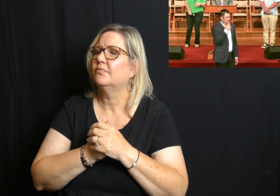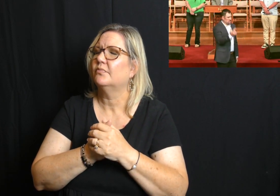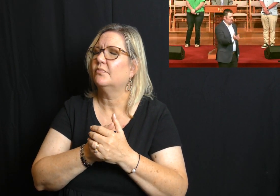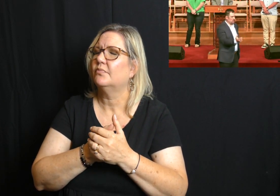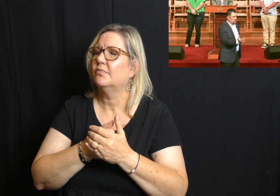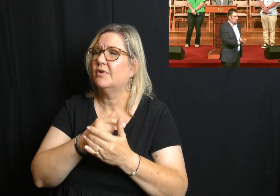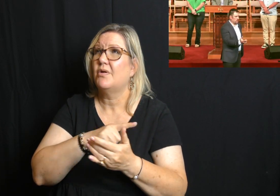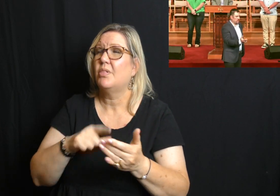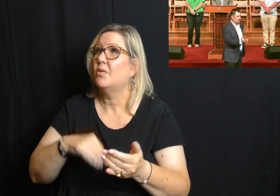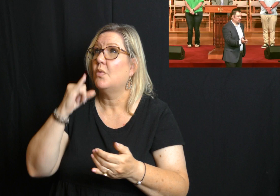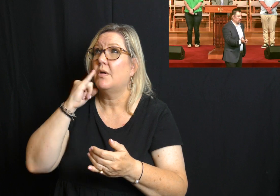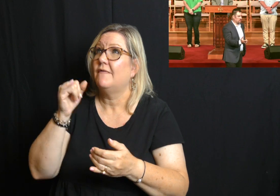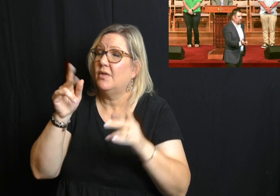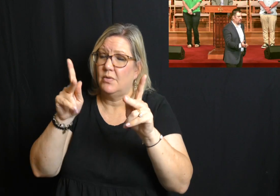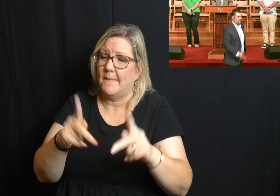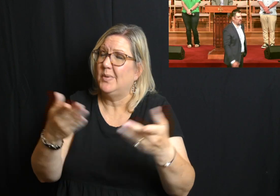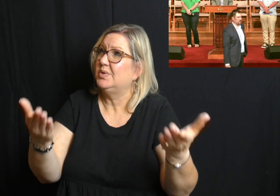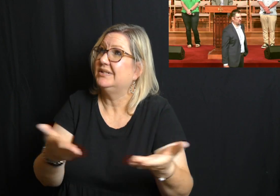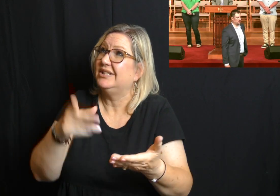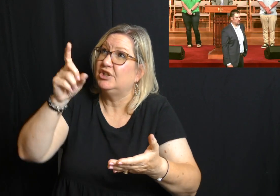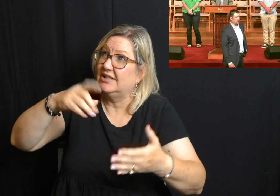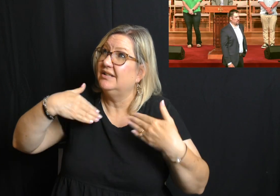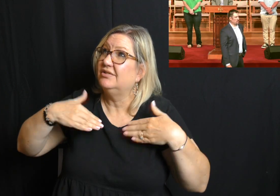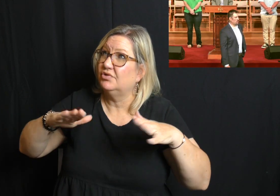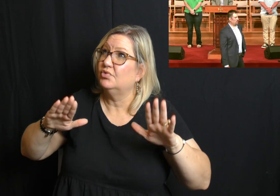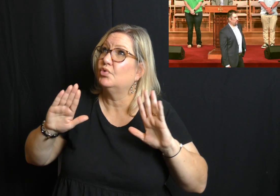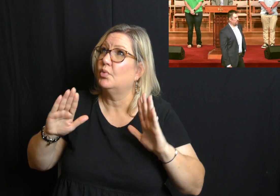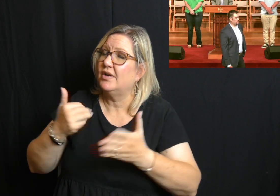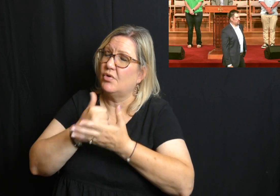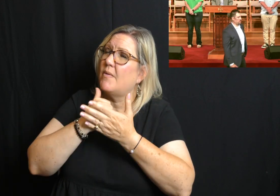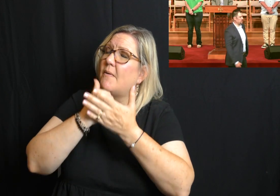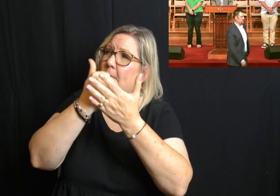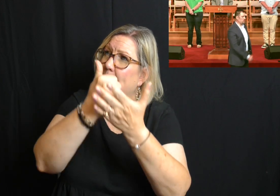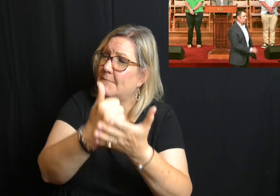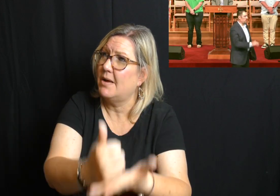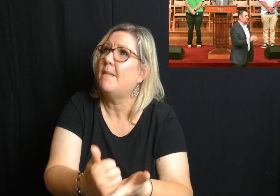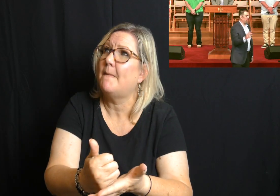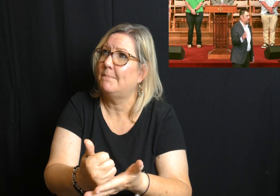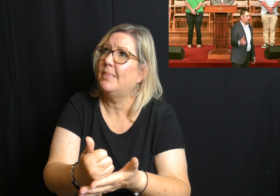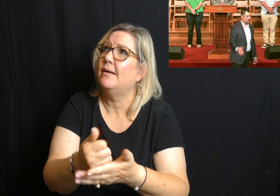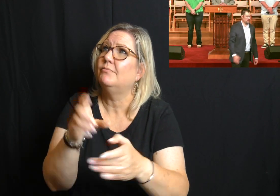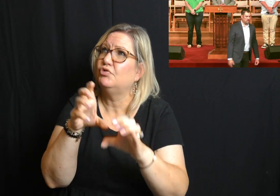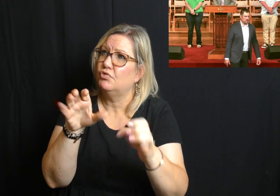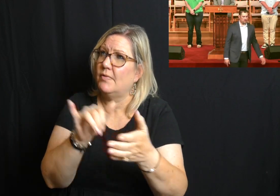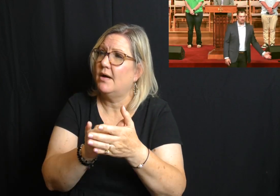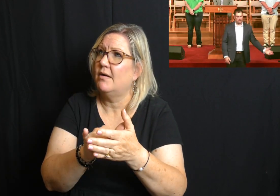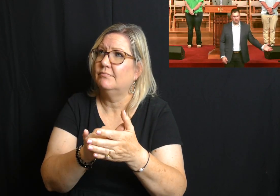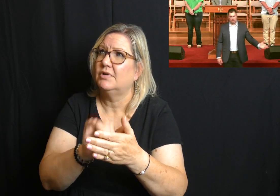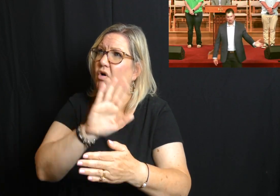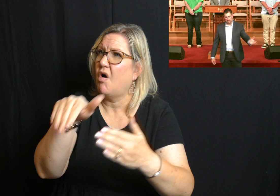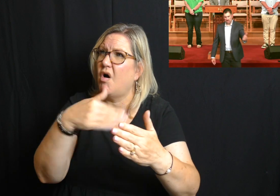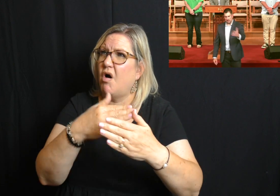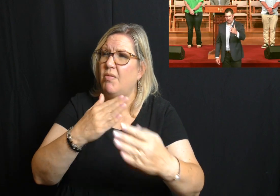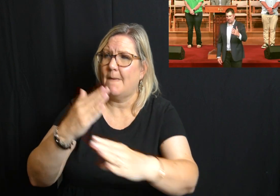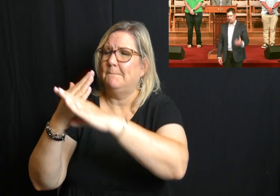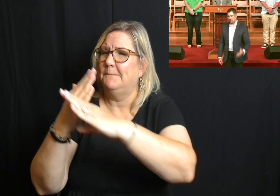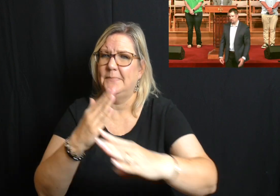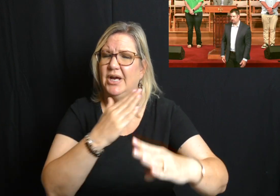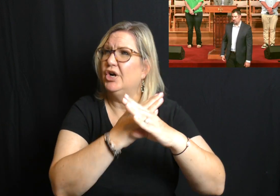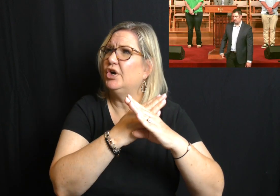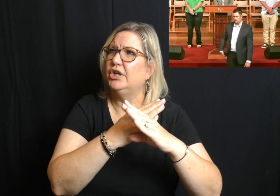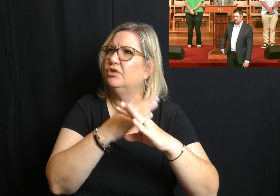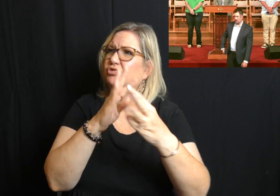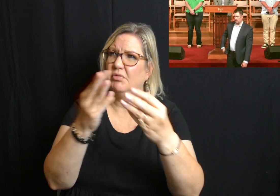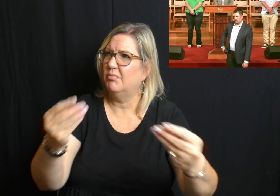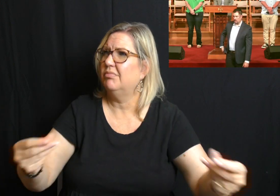if there's a person here this morning that needs to surrender their life to you, Lord, I pray that you remove all the barriers, that you take away the things that keep them